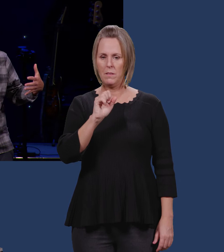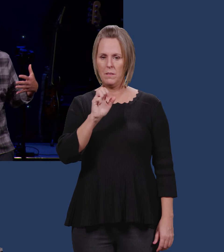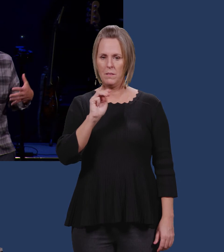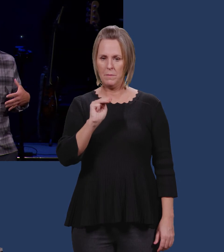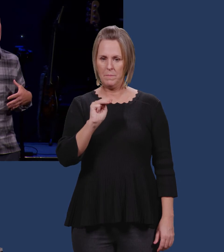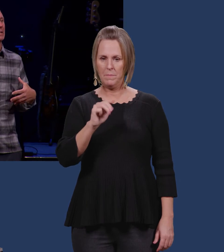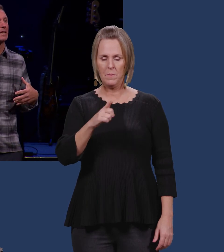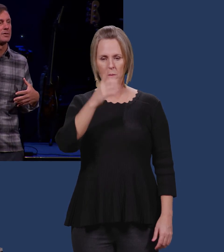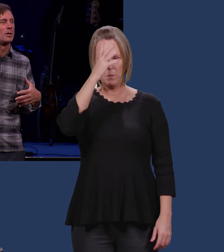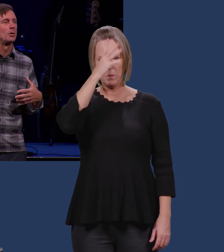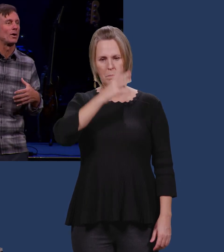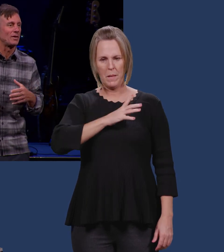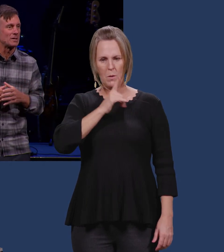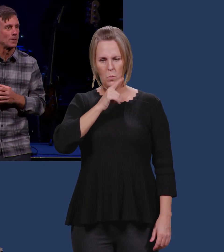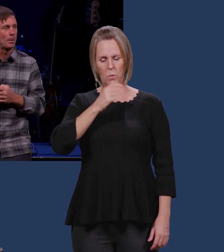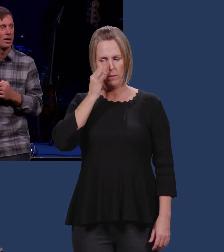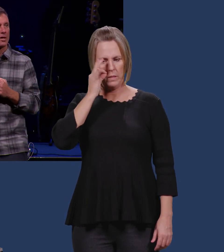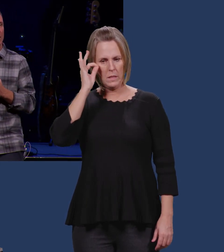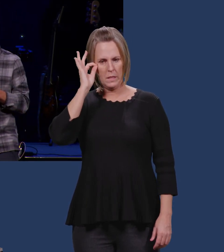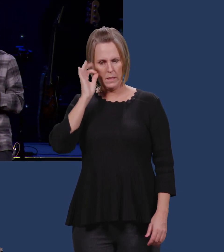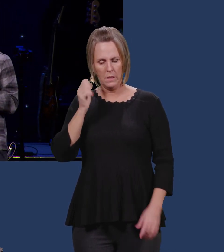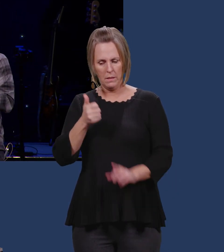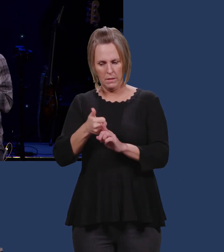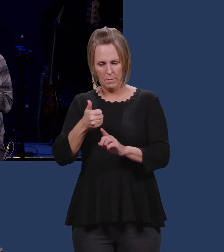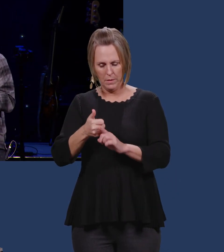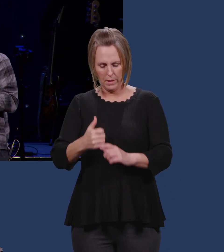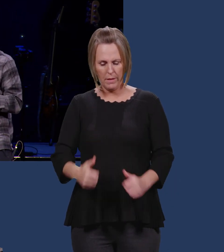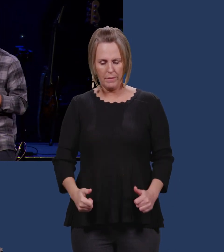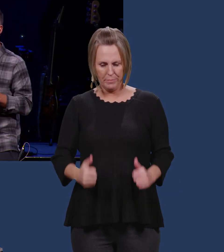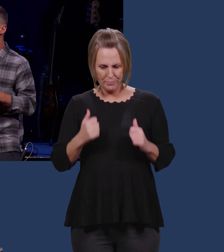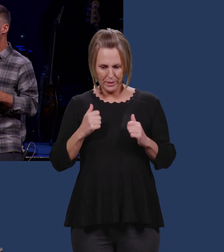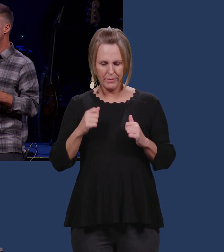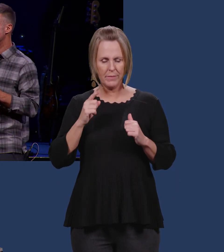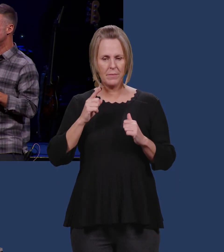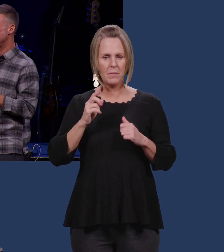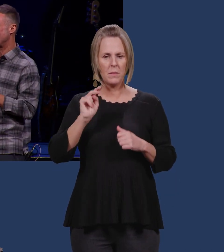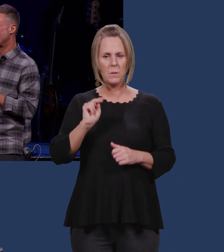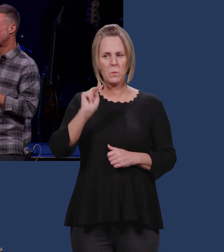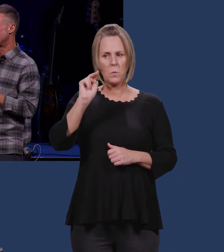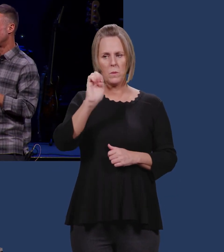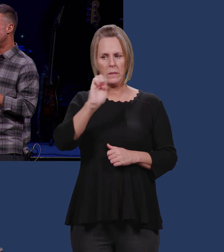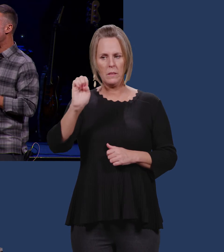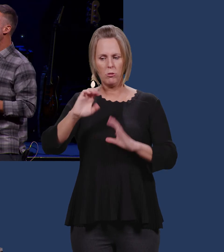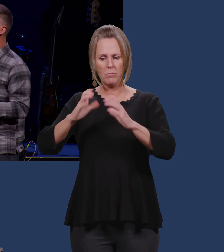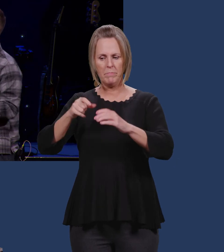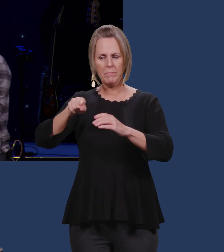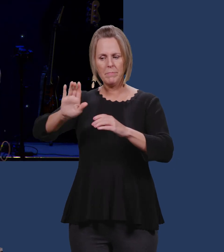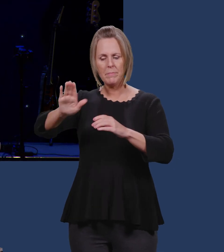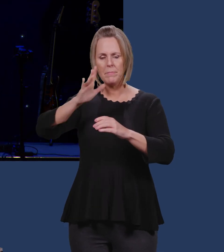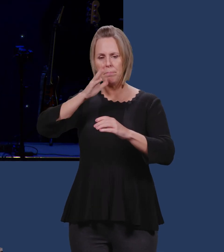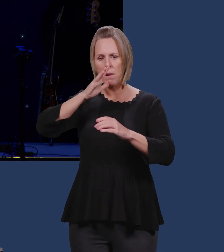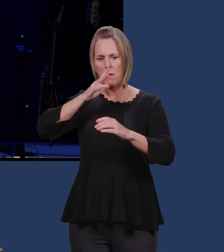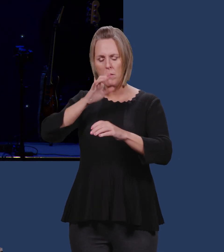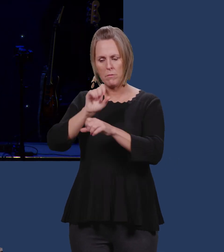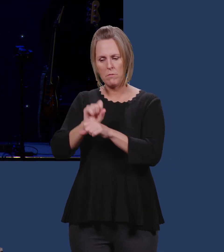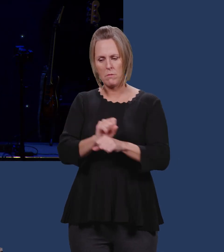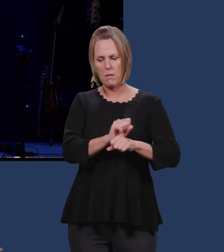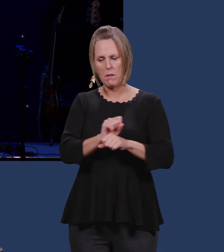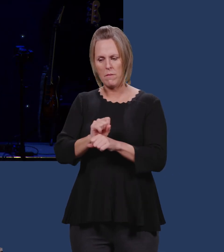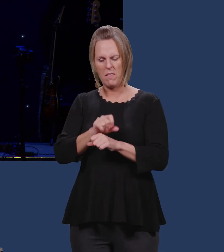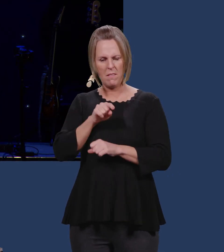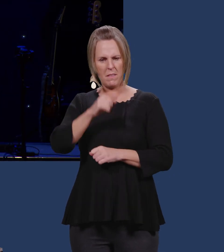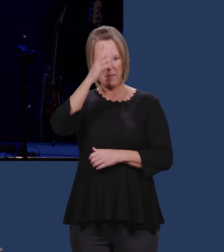the Pequot tribe. He lives in the northeastern part of the country. His mom was a slave. How did Apis know